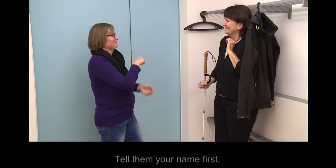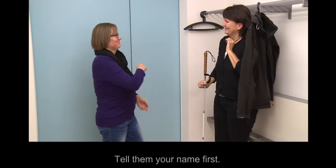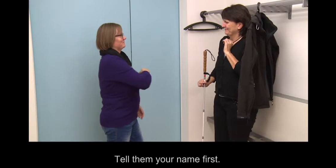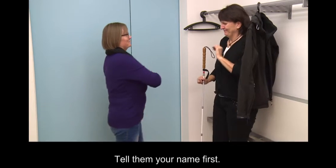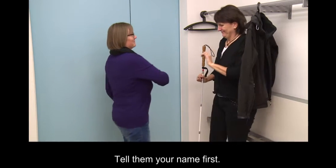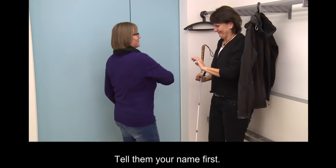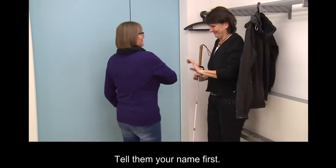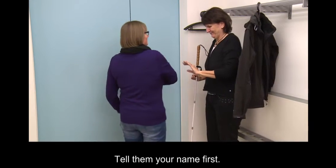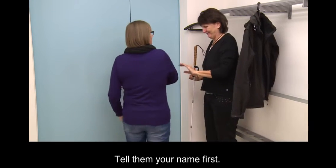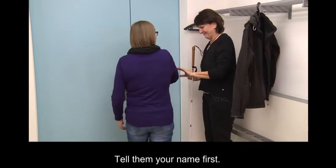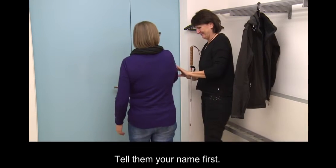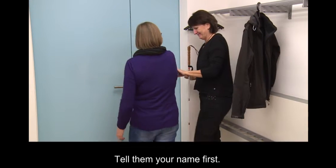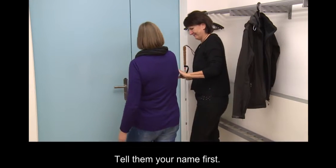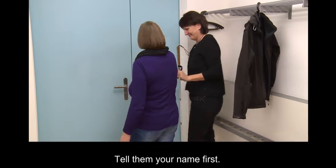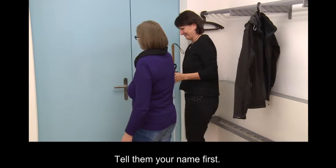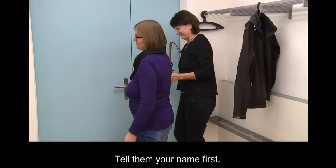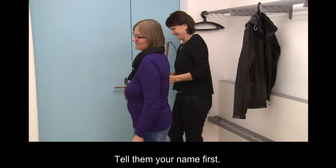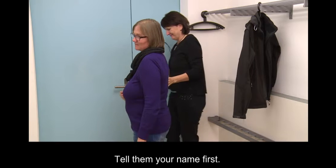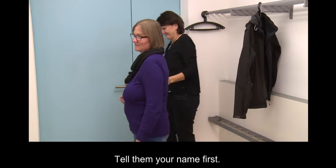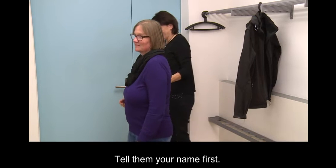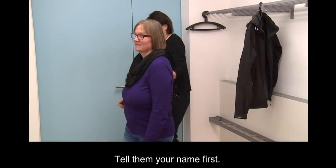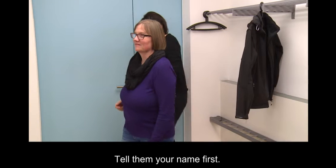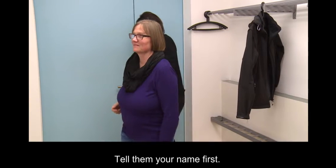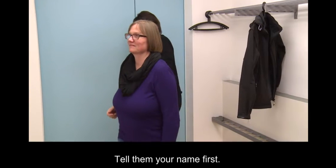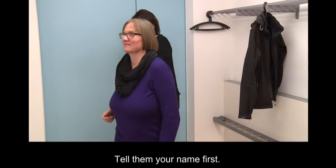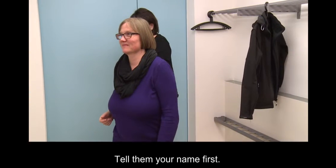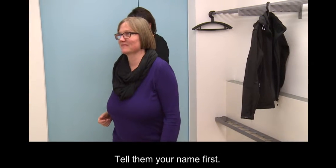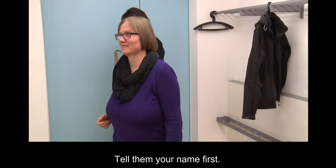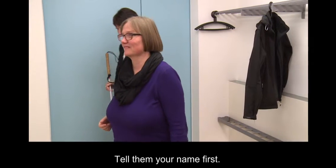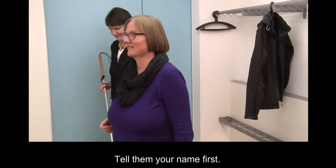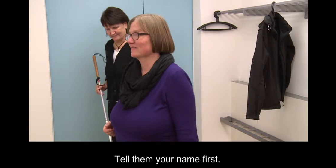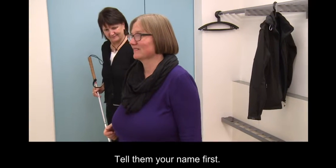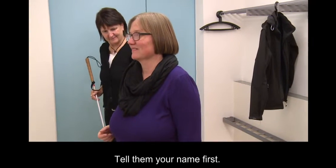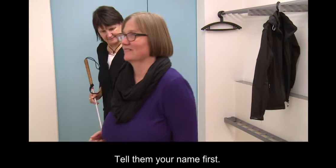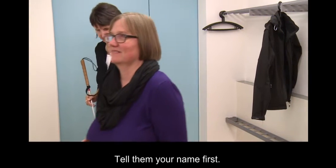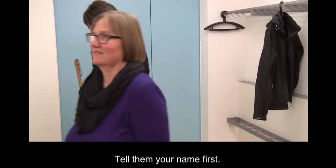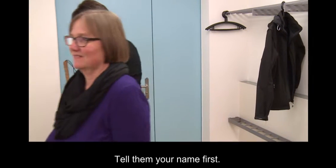Tell them your name first. If they don't recognize you, explain briefly who you are.